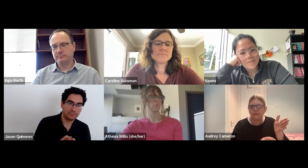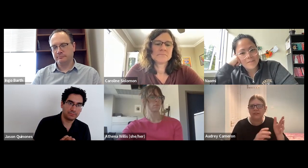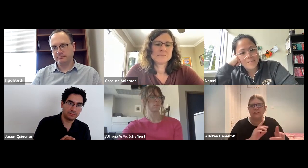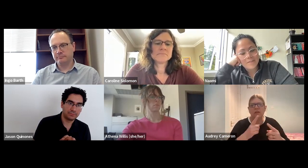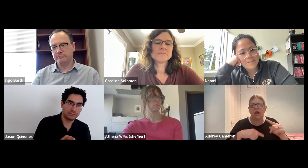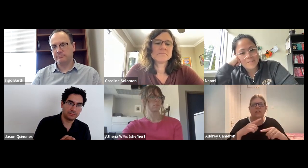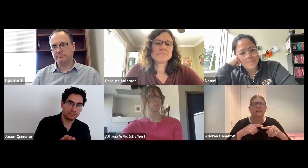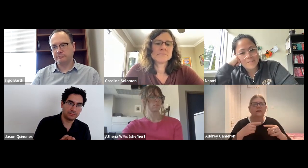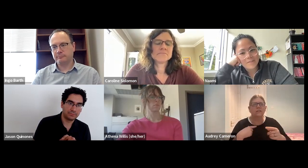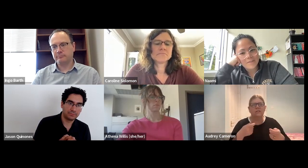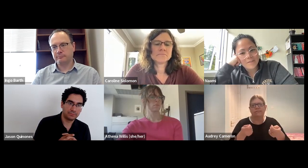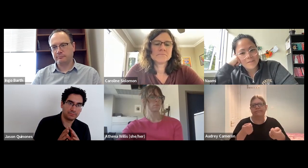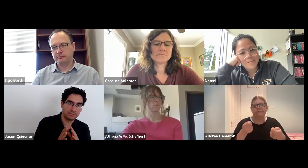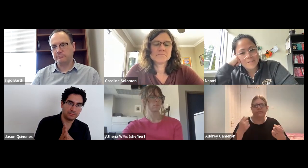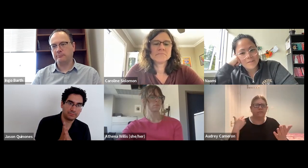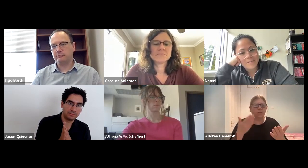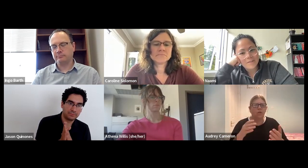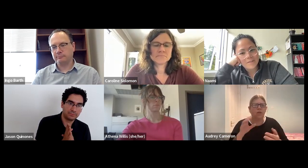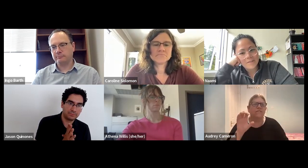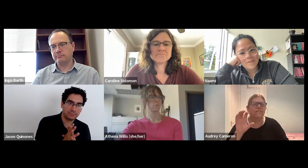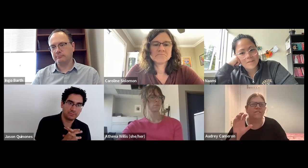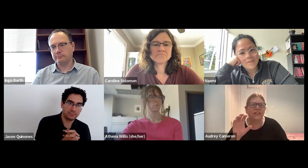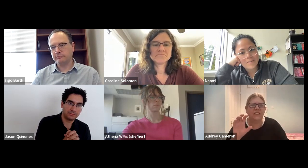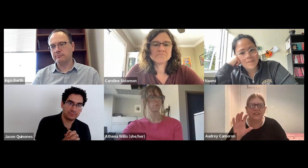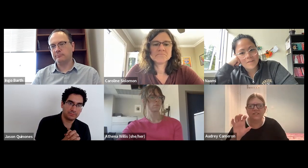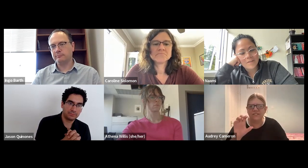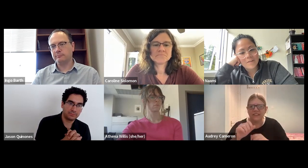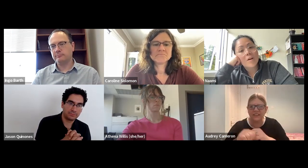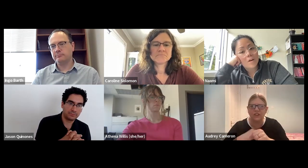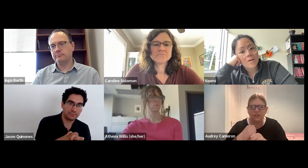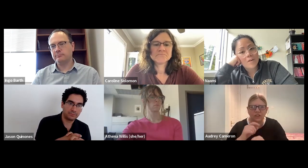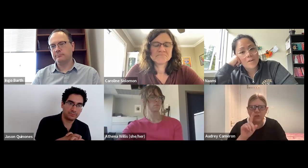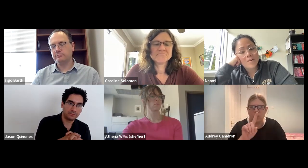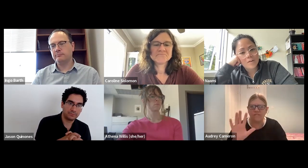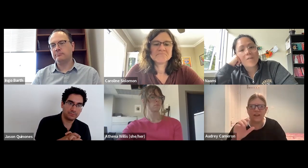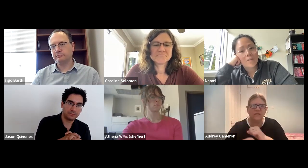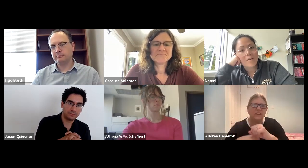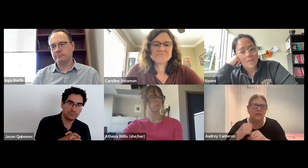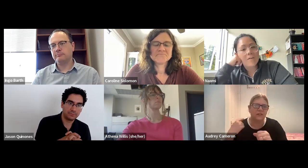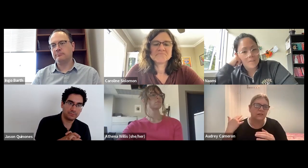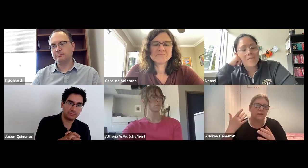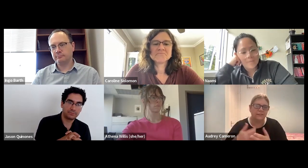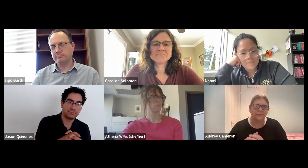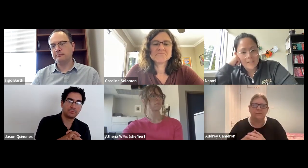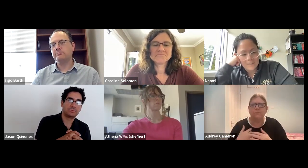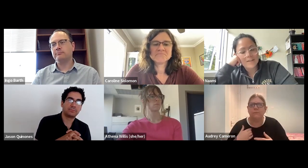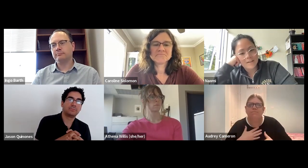And also how children learn to read and become fluent and literate in ASL science. I've been working